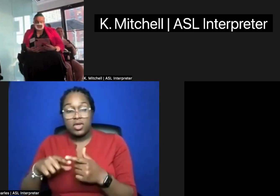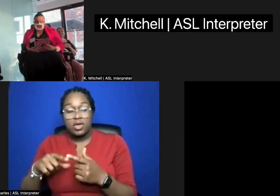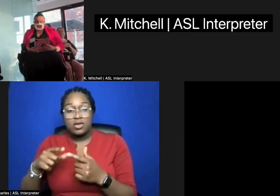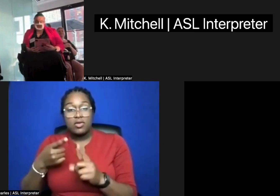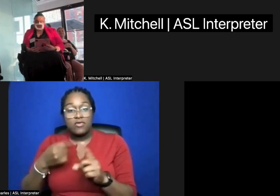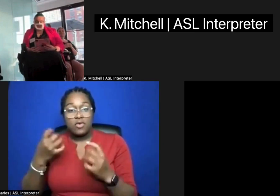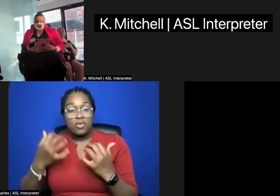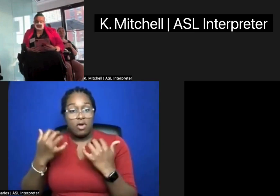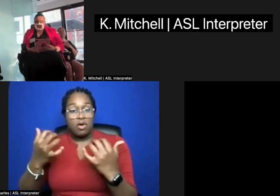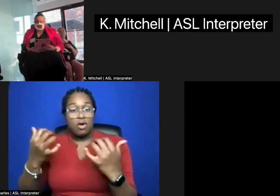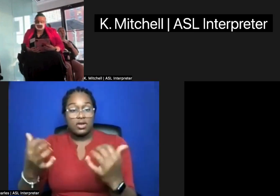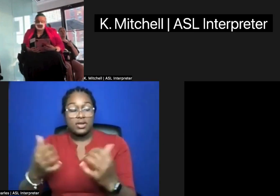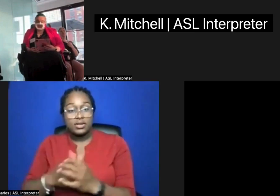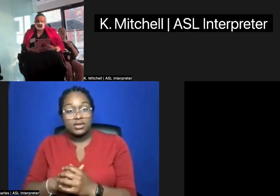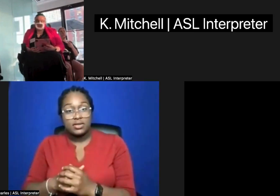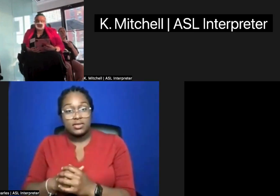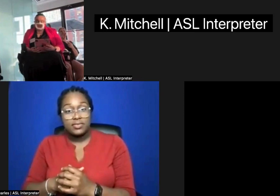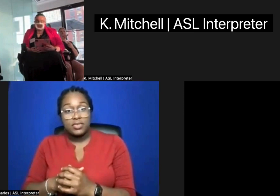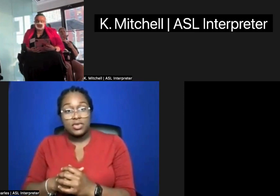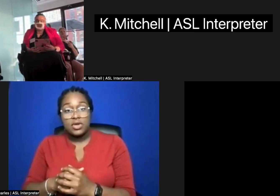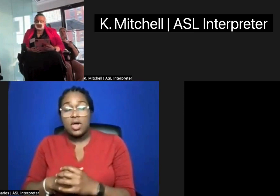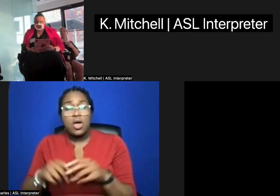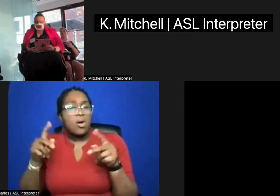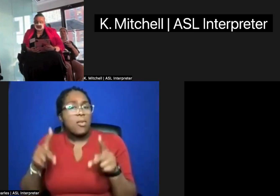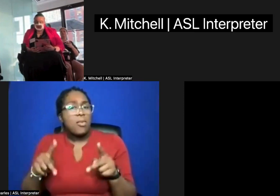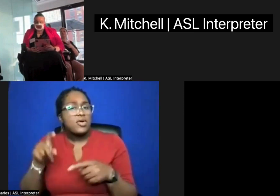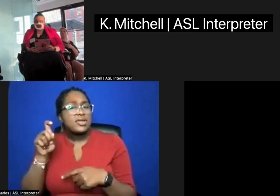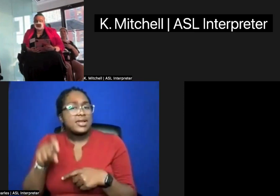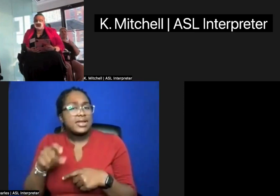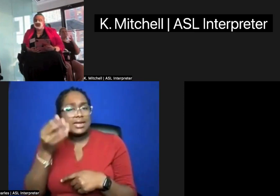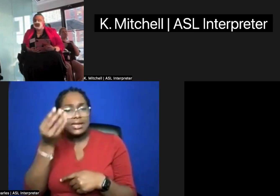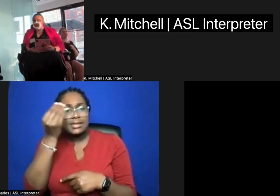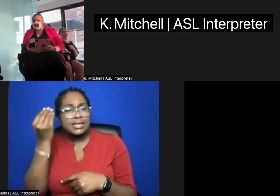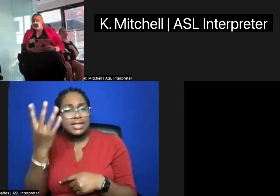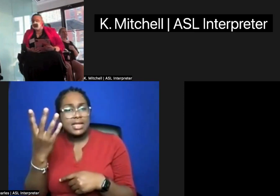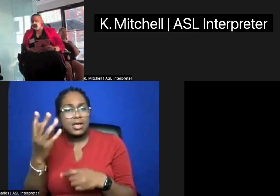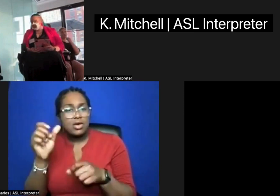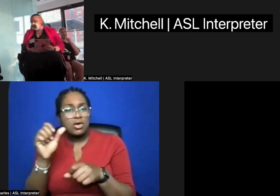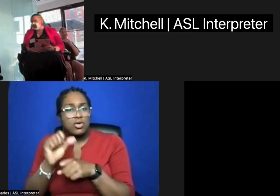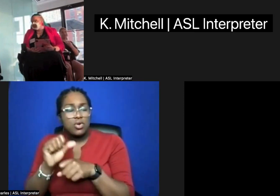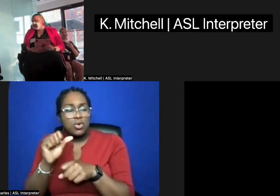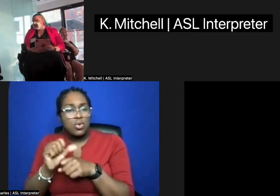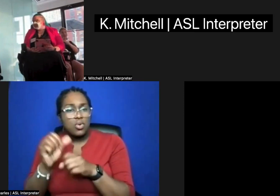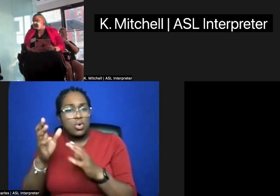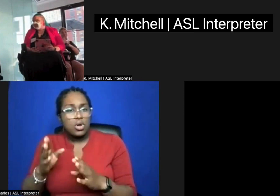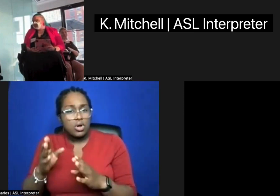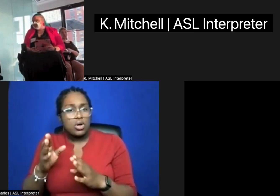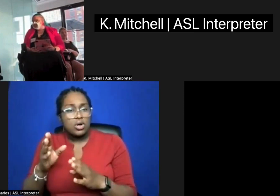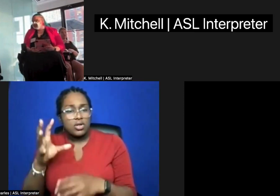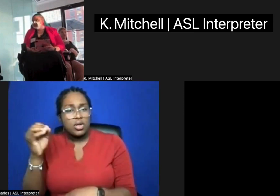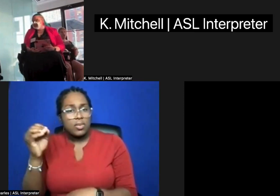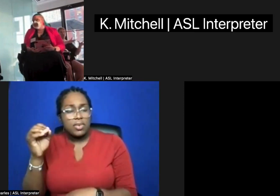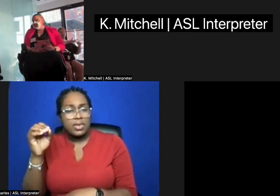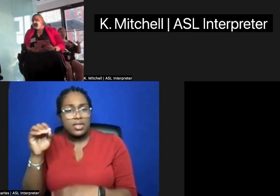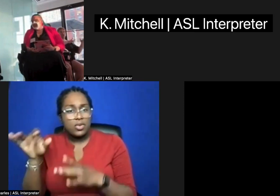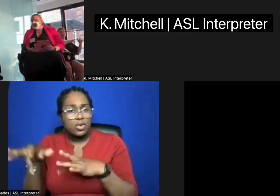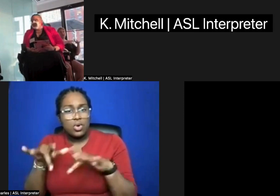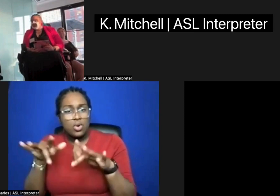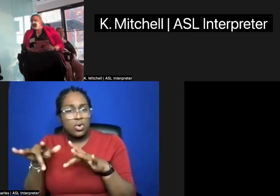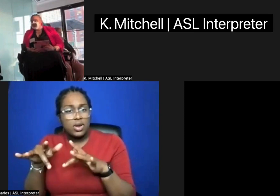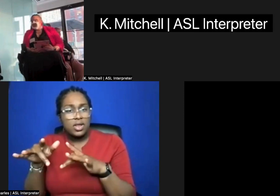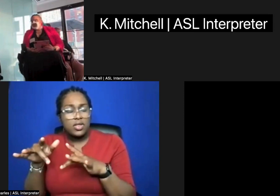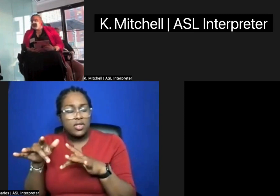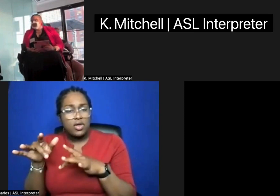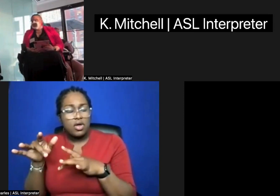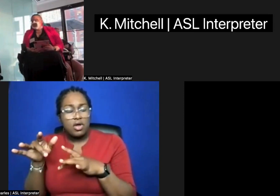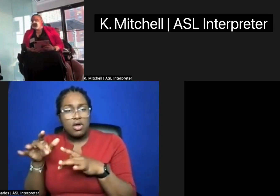Quickly for Raina, does a person need to tell their employer they're recording a conversation? Not in New York. Not in New